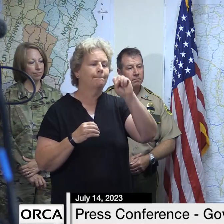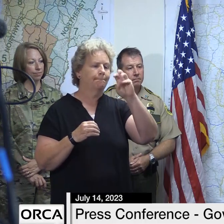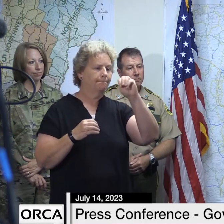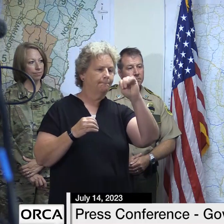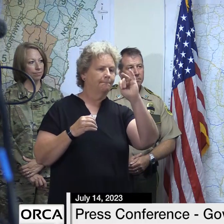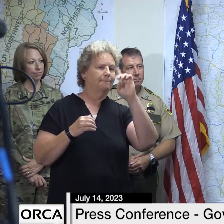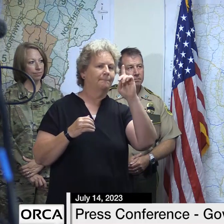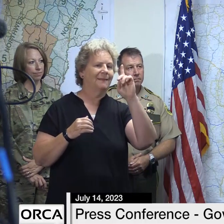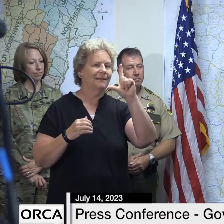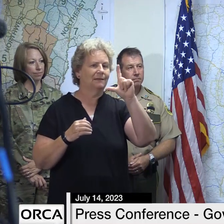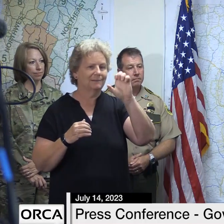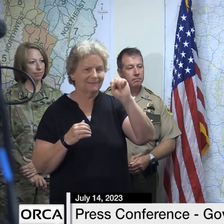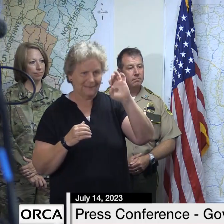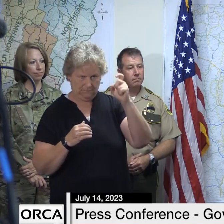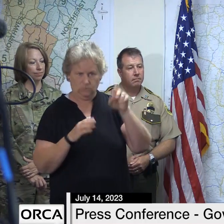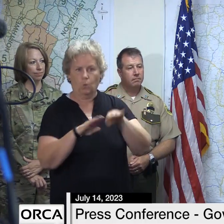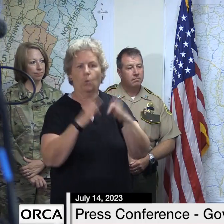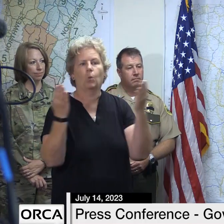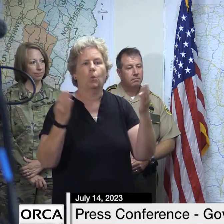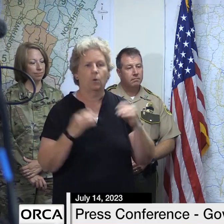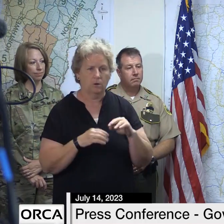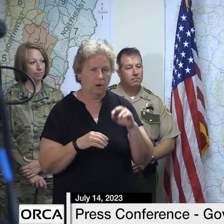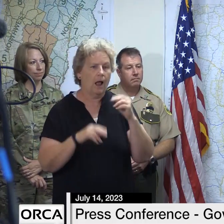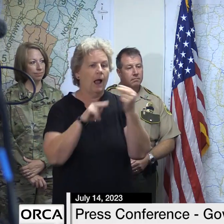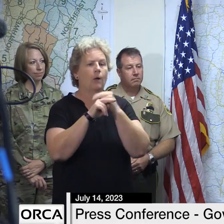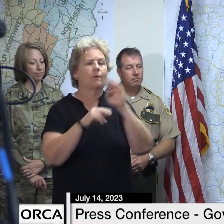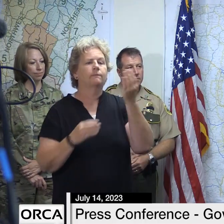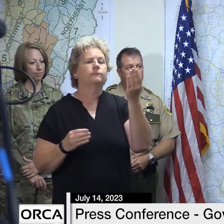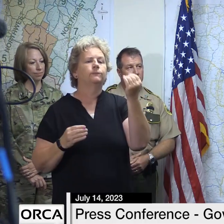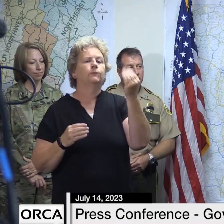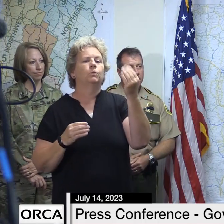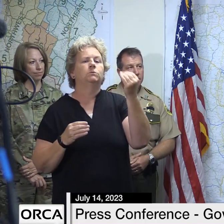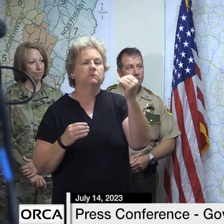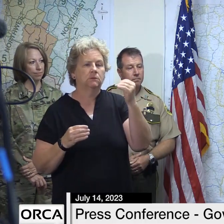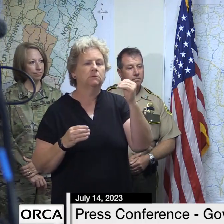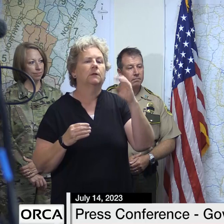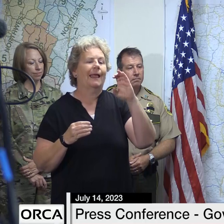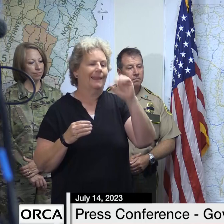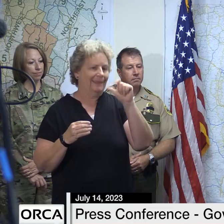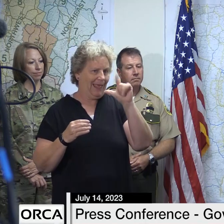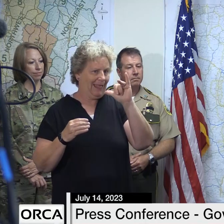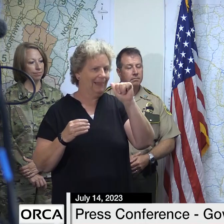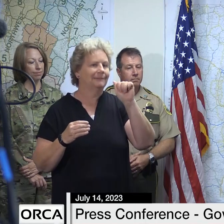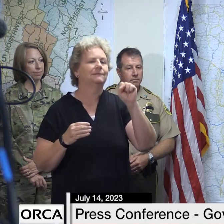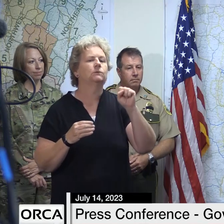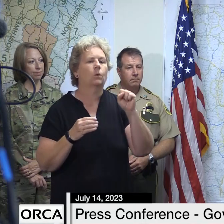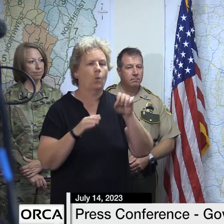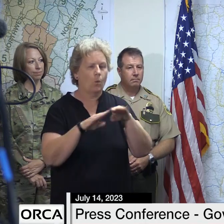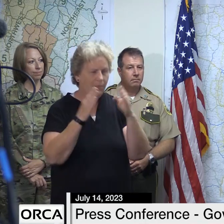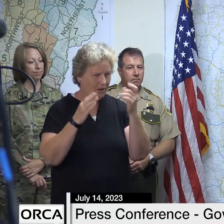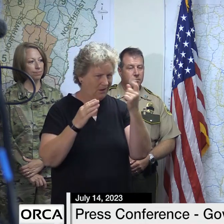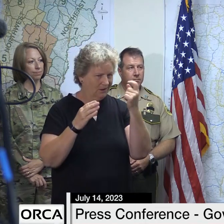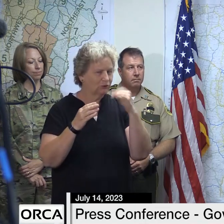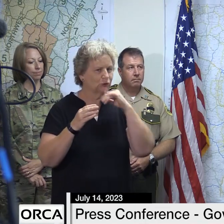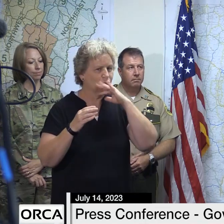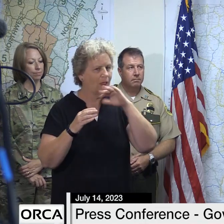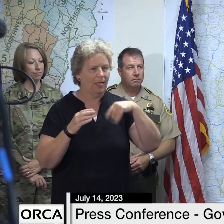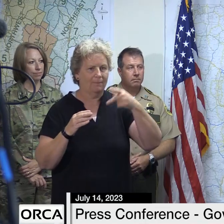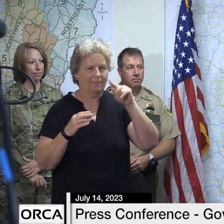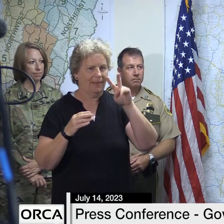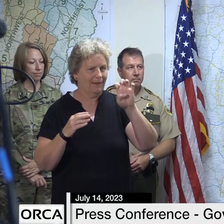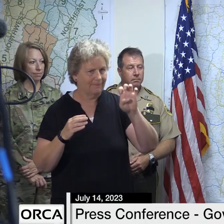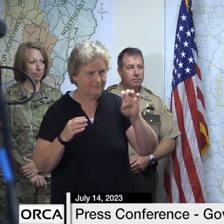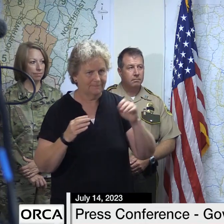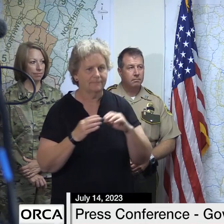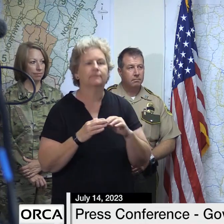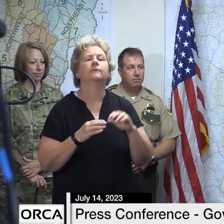Vermont 14 in Callis at Perkin Brook Road is open but gravel. US 302 in